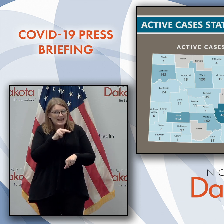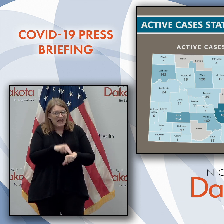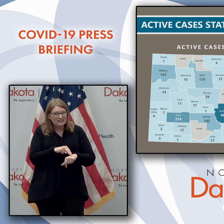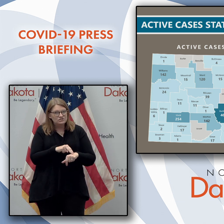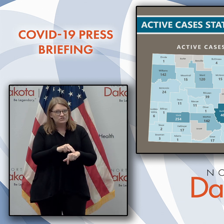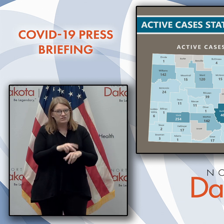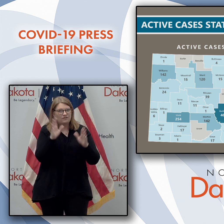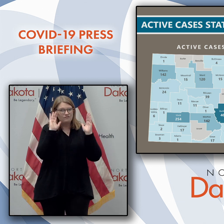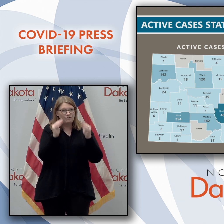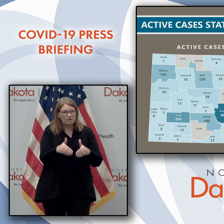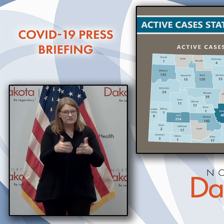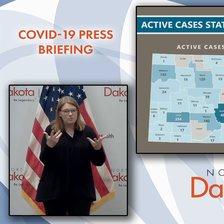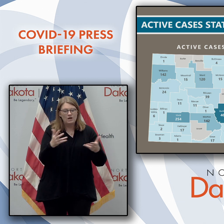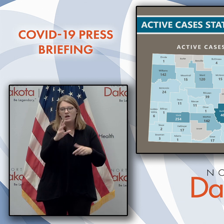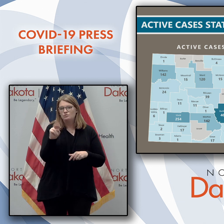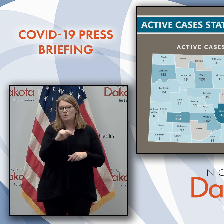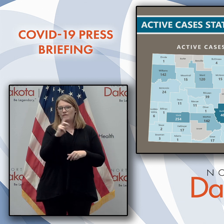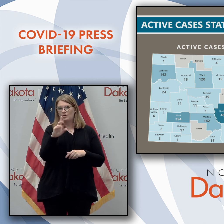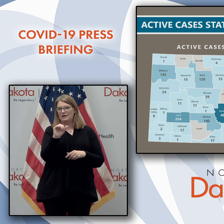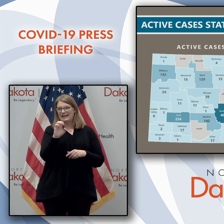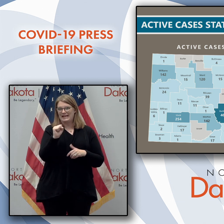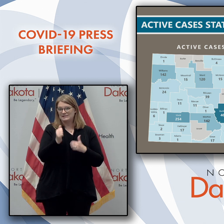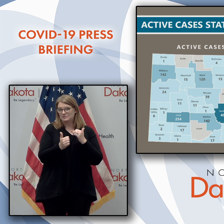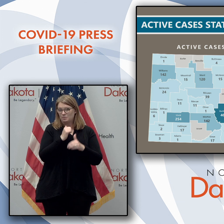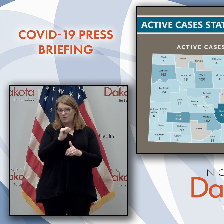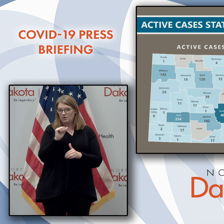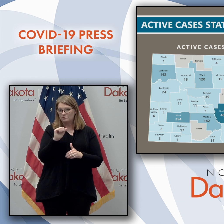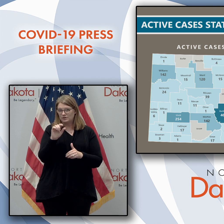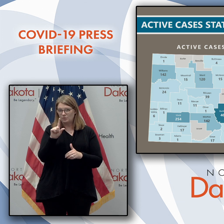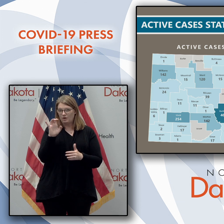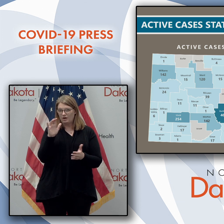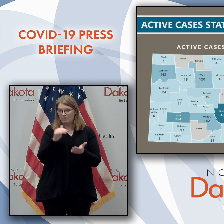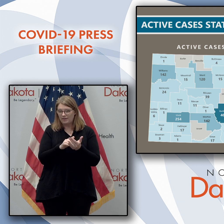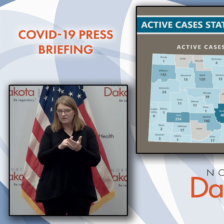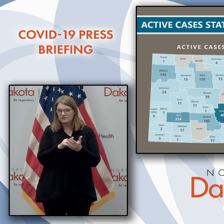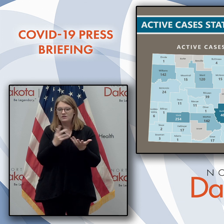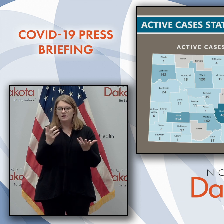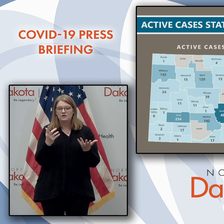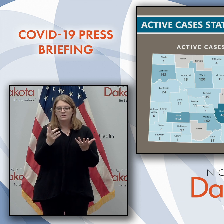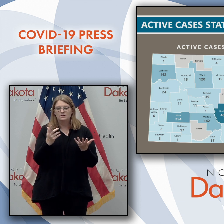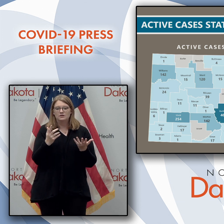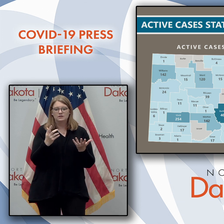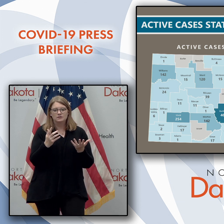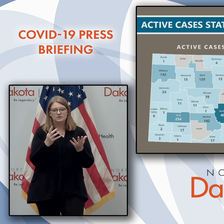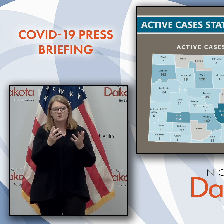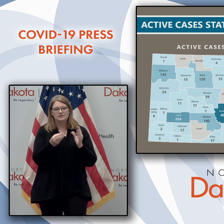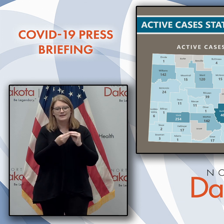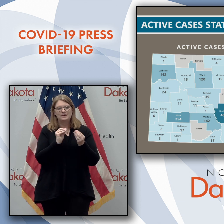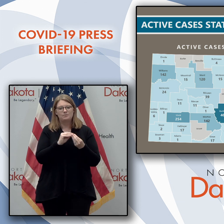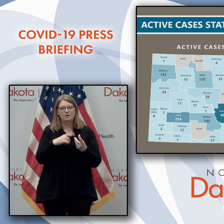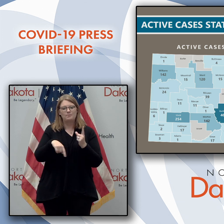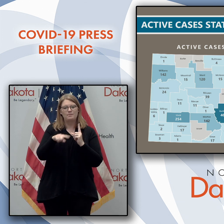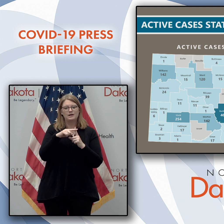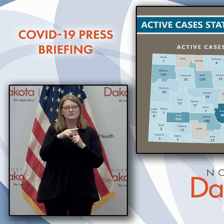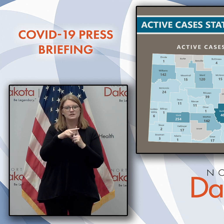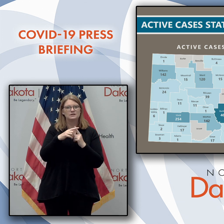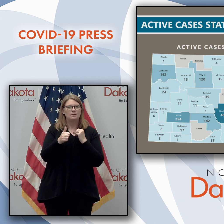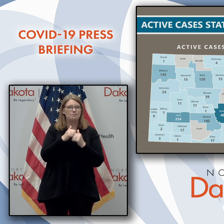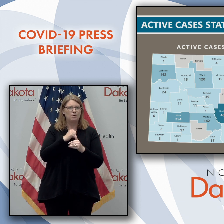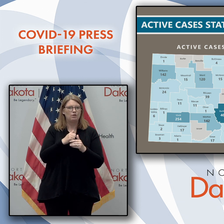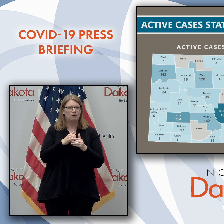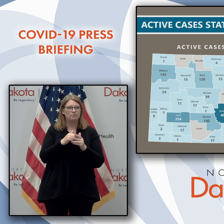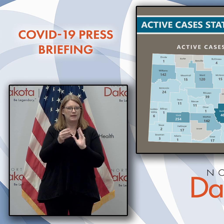on North Dakota cases per capita being among the highest per nation, and cases per capita means the number of positives per our